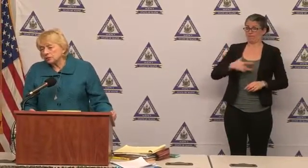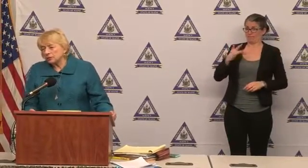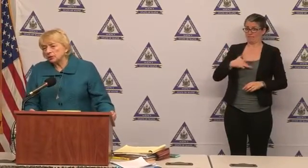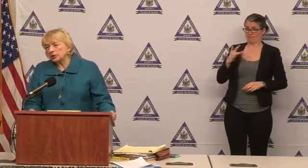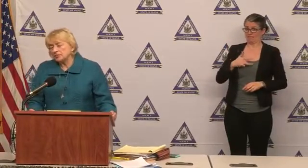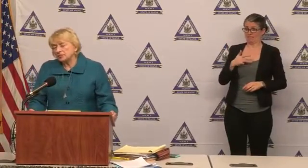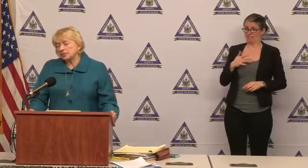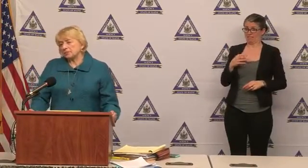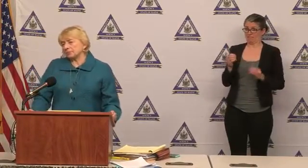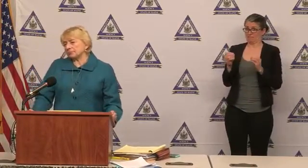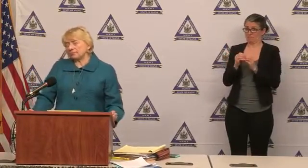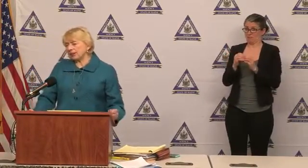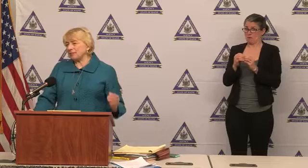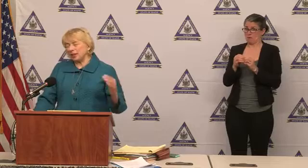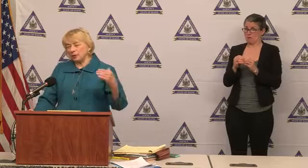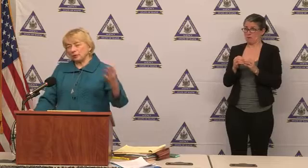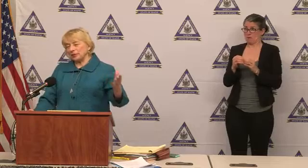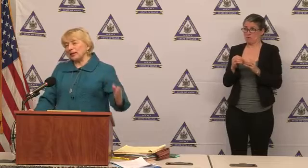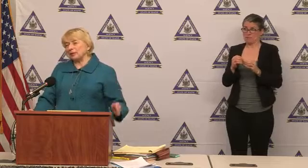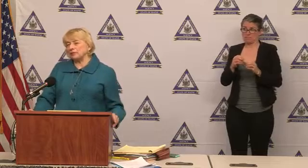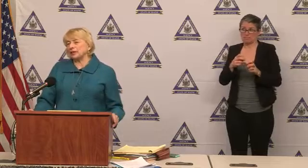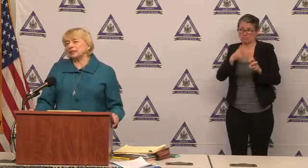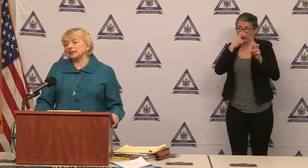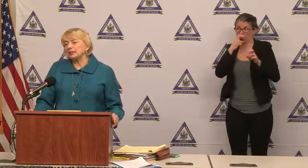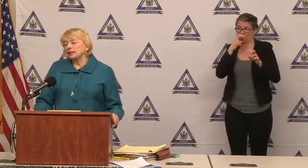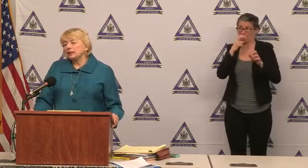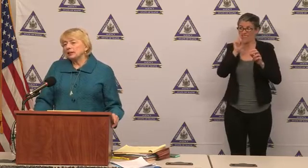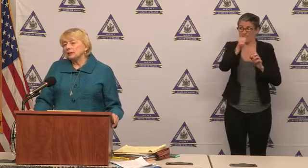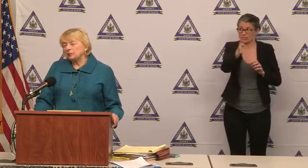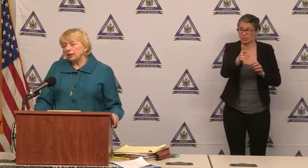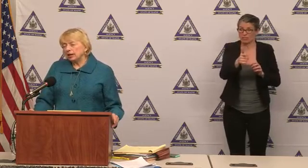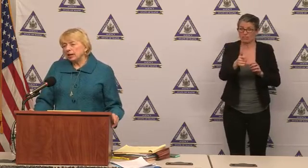We're considering all kinds of steps every hour on the hour, frankly.